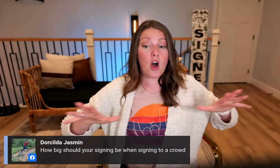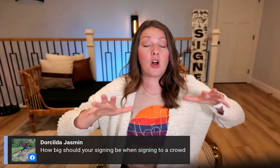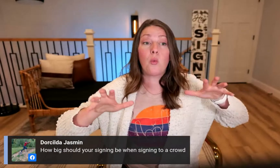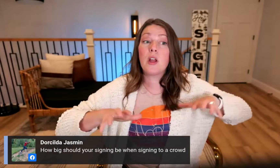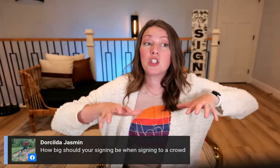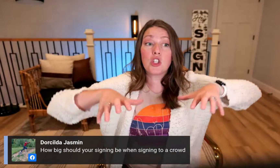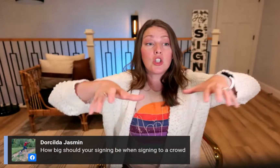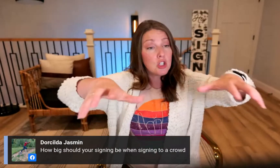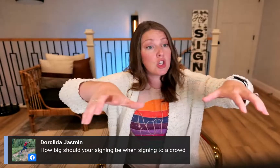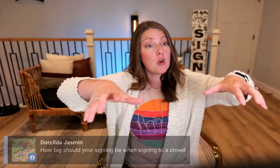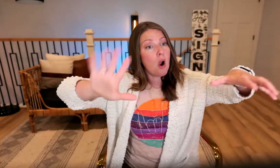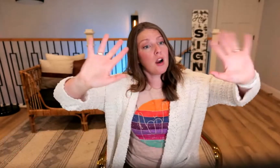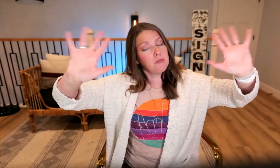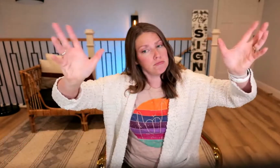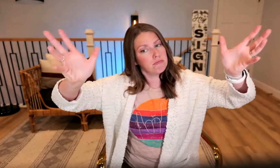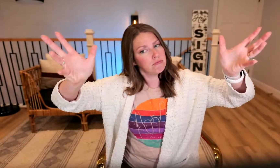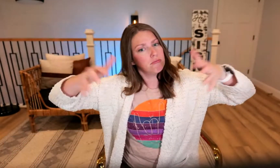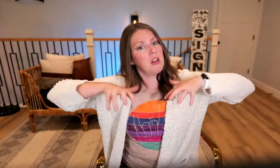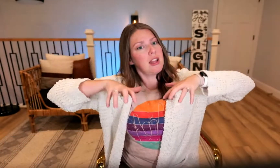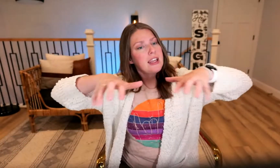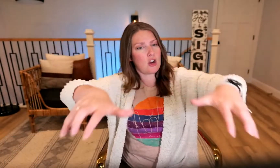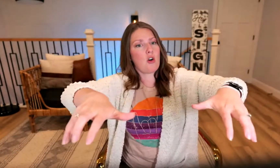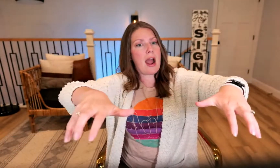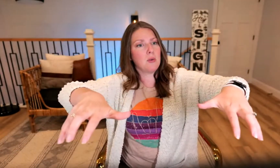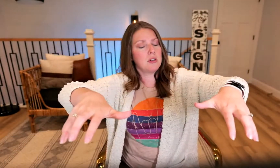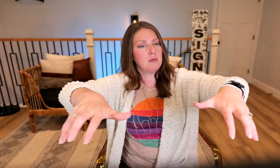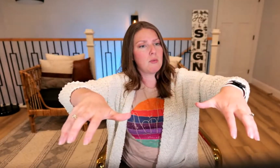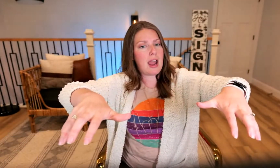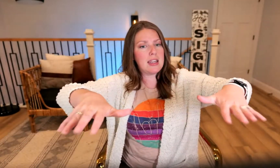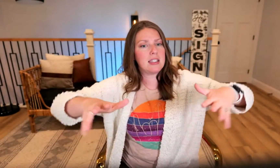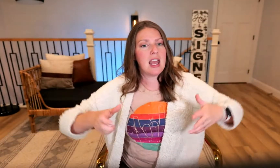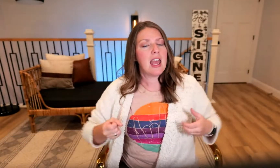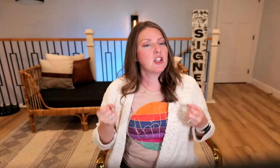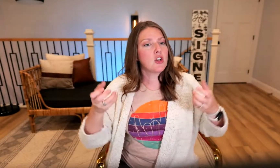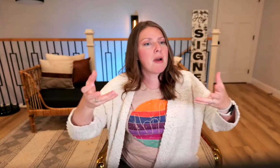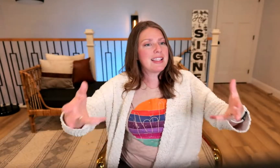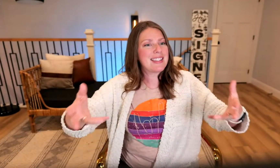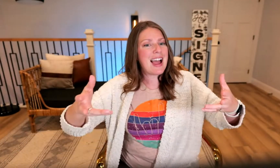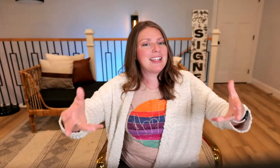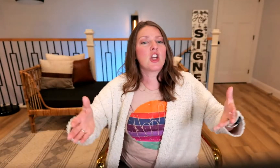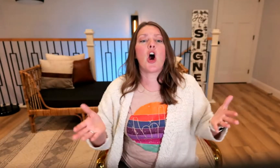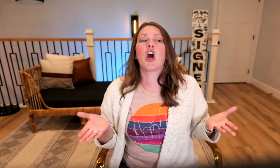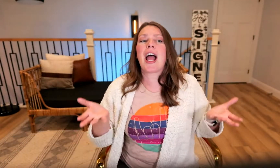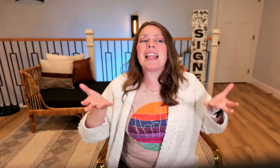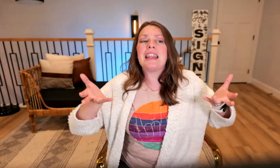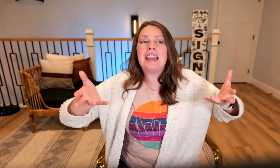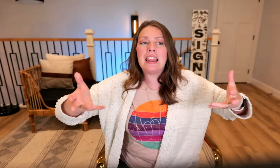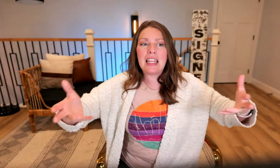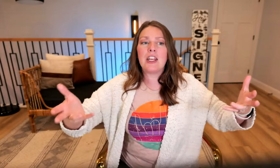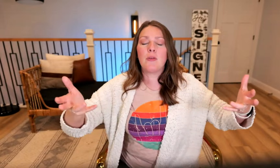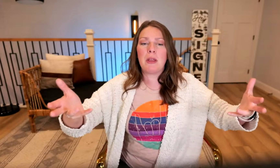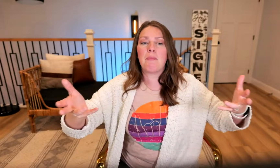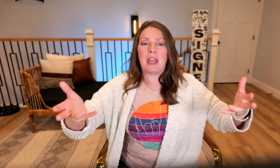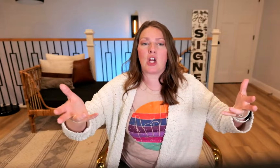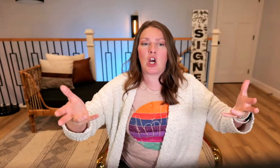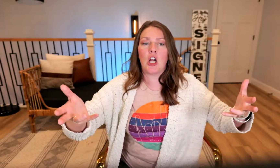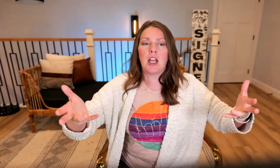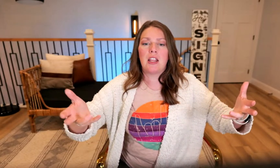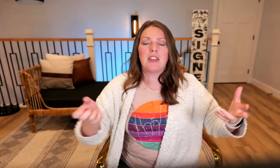all, which you are like a crowd, right? And so my signs are a little bit bigger